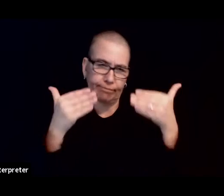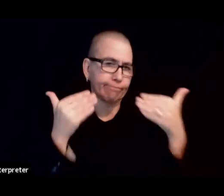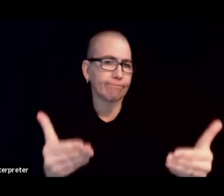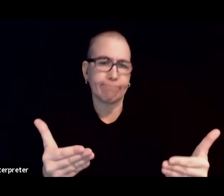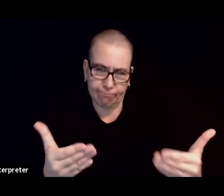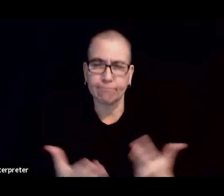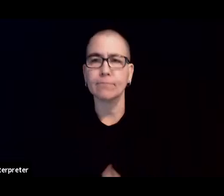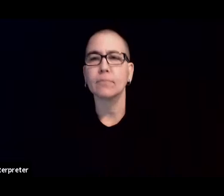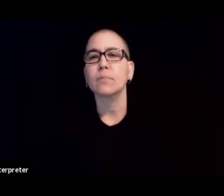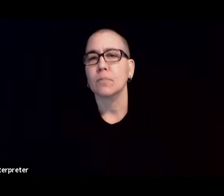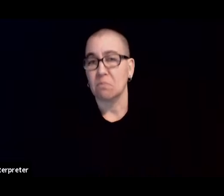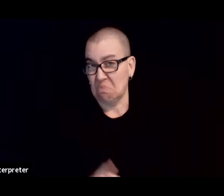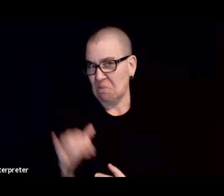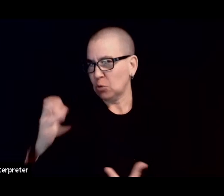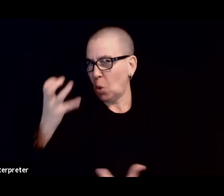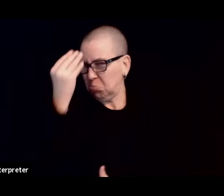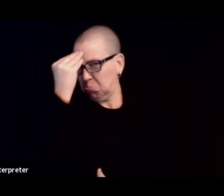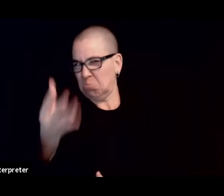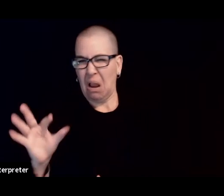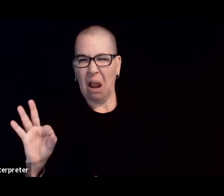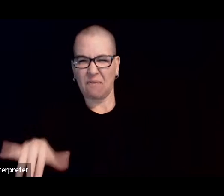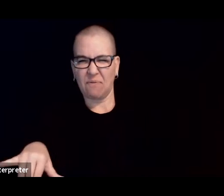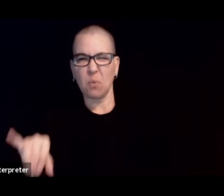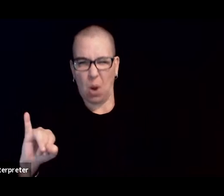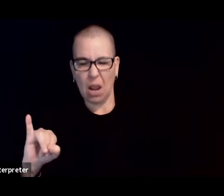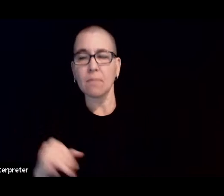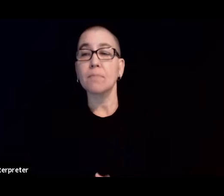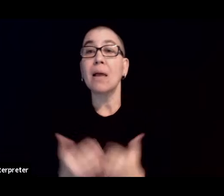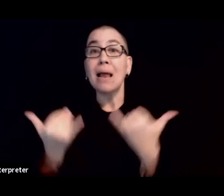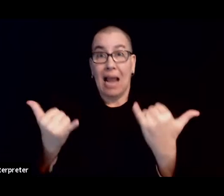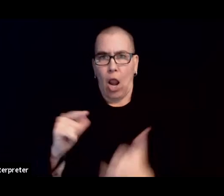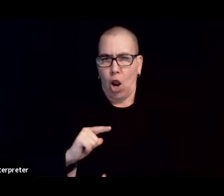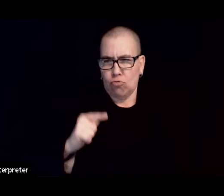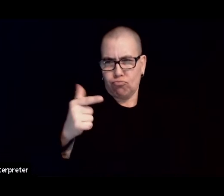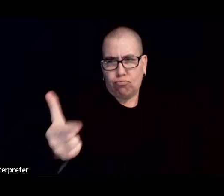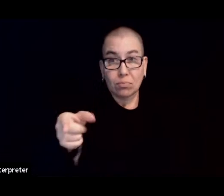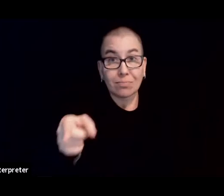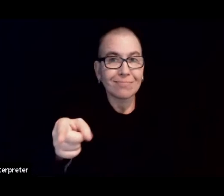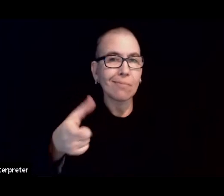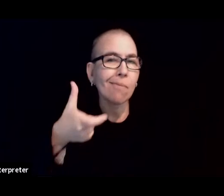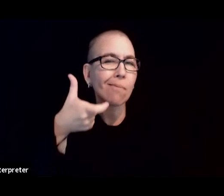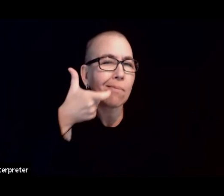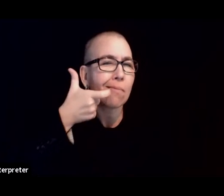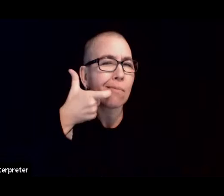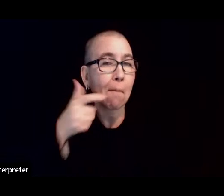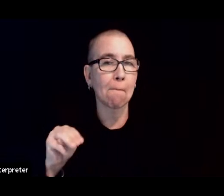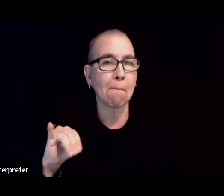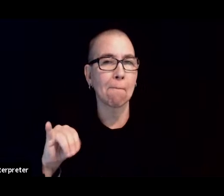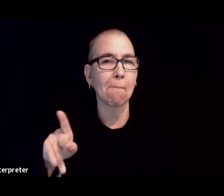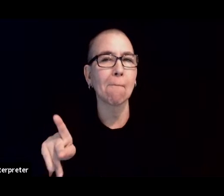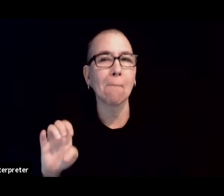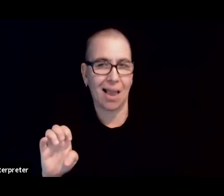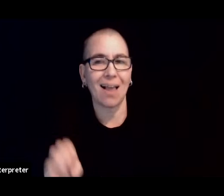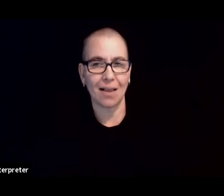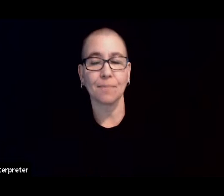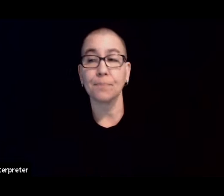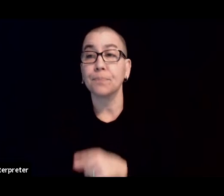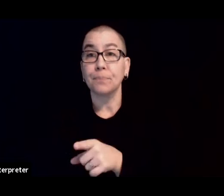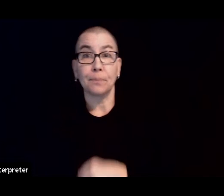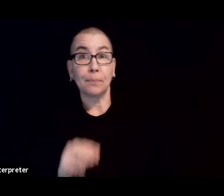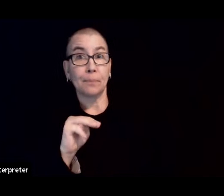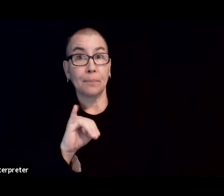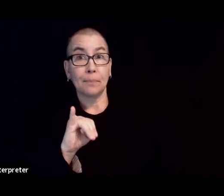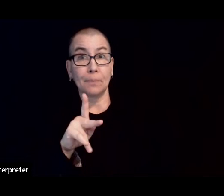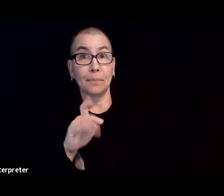to Mike Schomer. Thanks, Chris. Operator, we're ready to take questions. Thank you. As a reminder, to